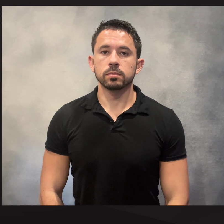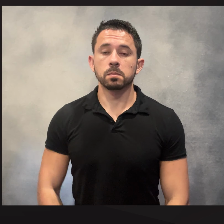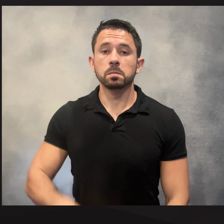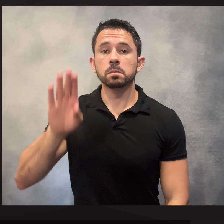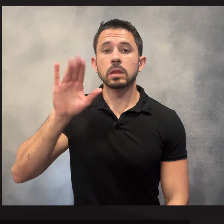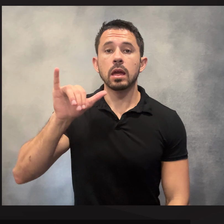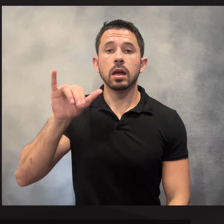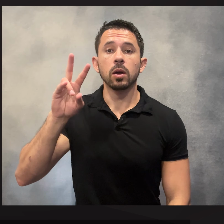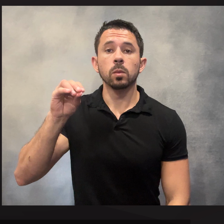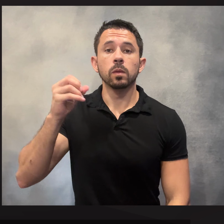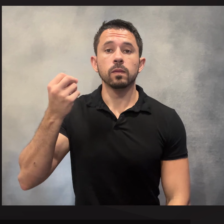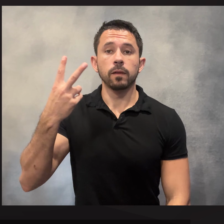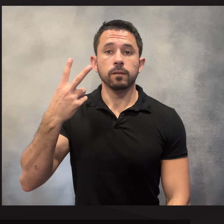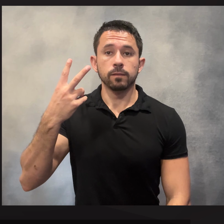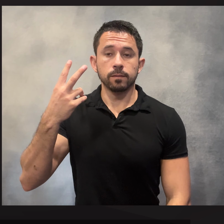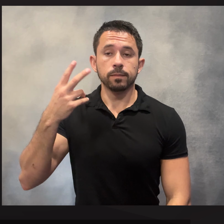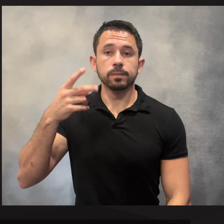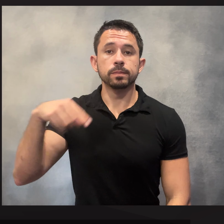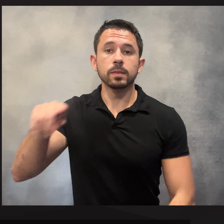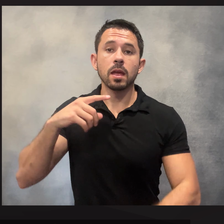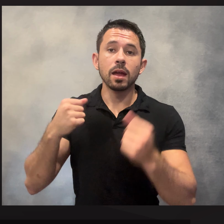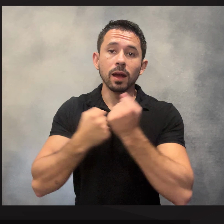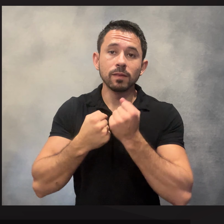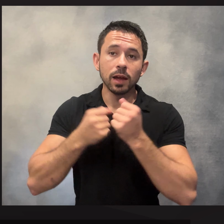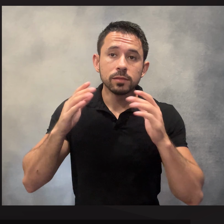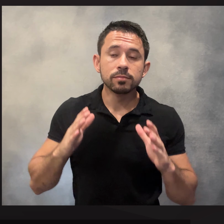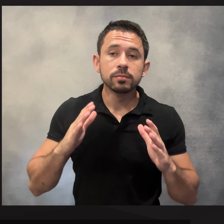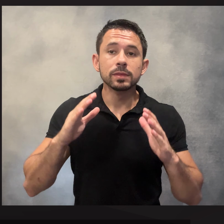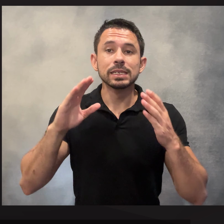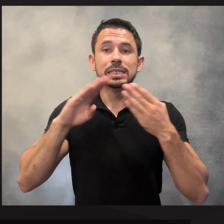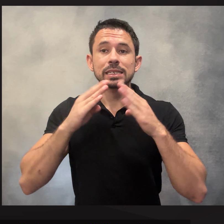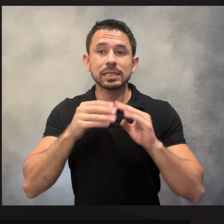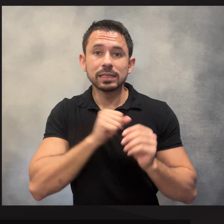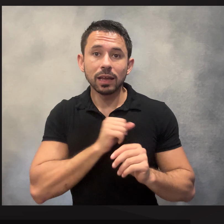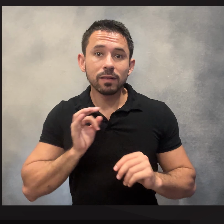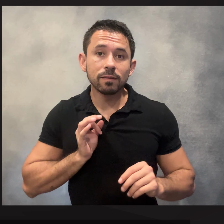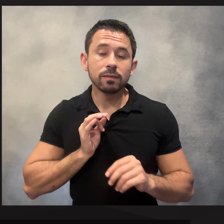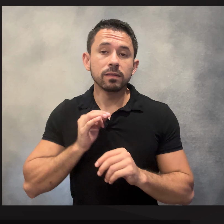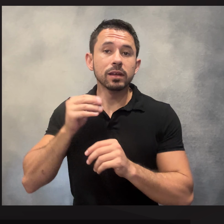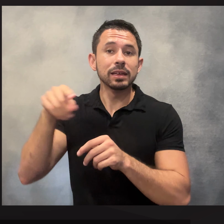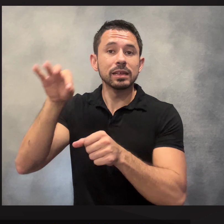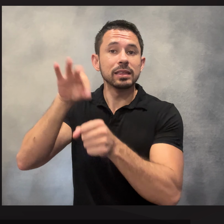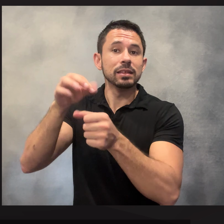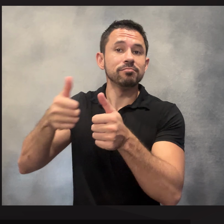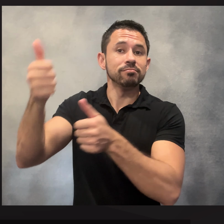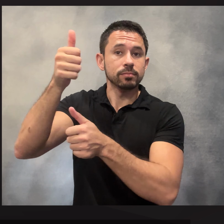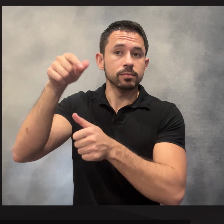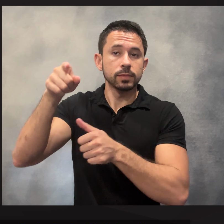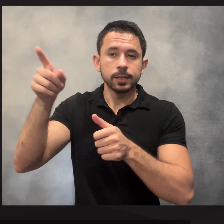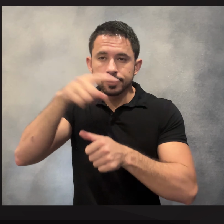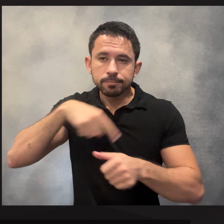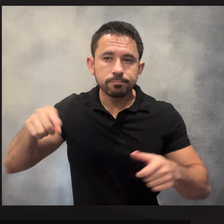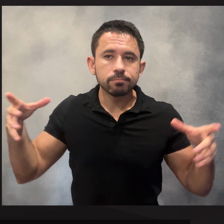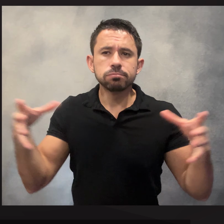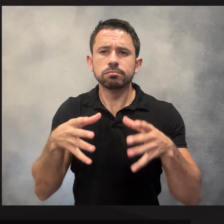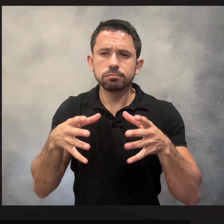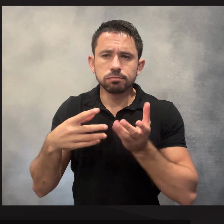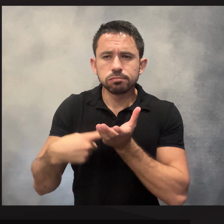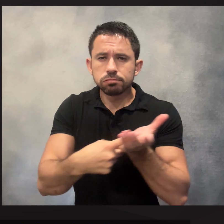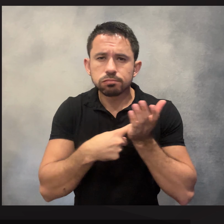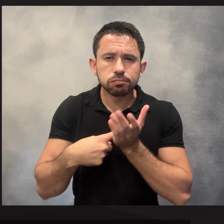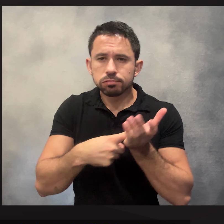By 2012, advocates, city staff, and elected officials all came together to pass New York